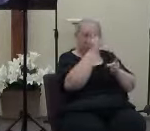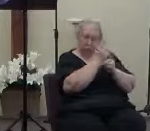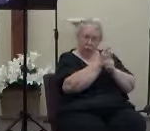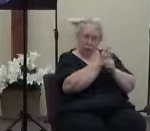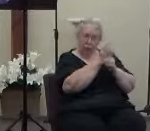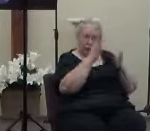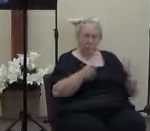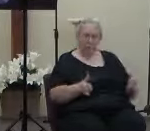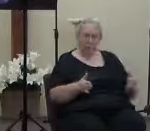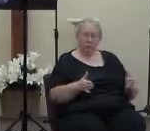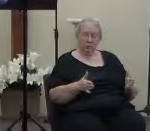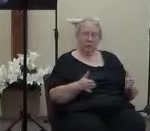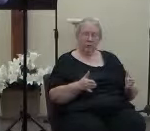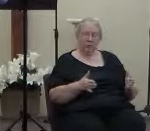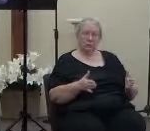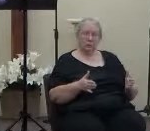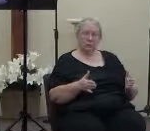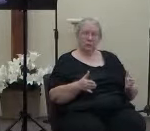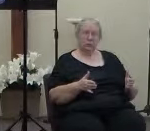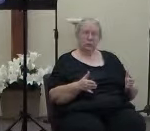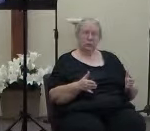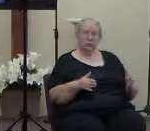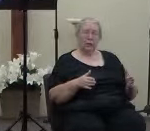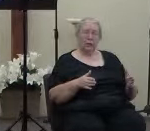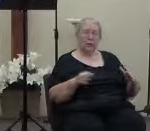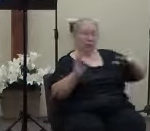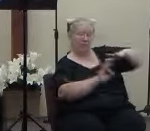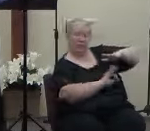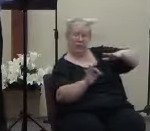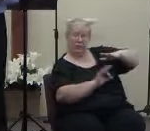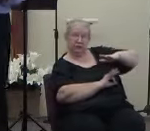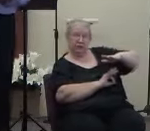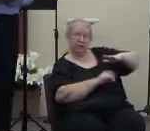And we'll rise up the age-old foundations.